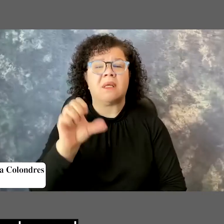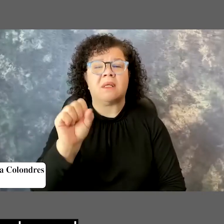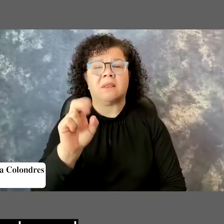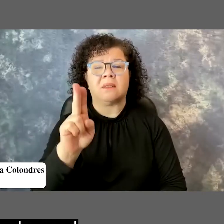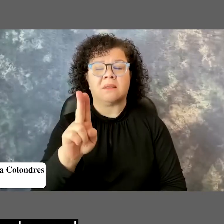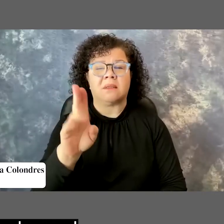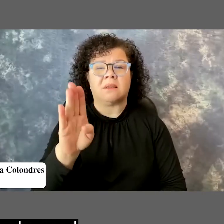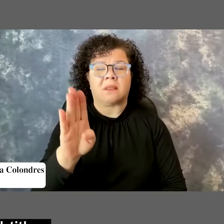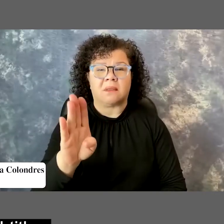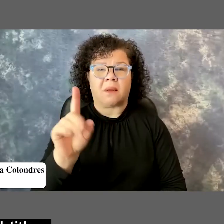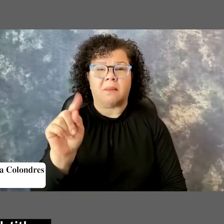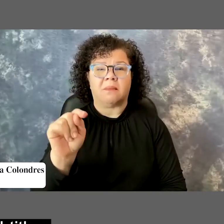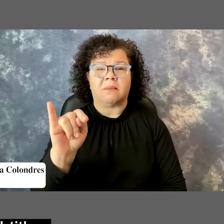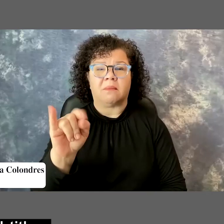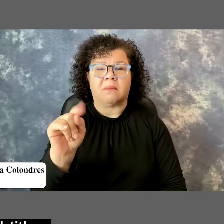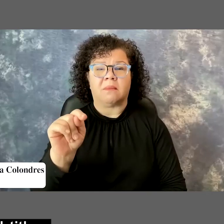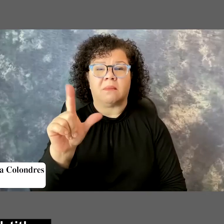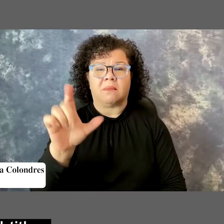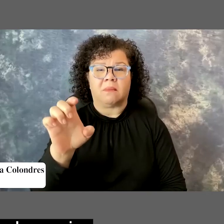select Show Subtitles.